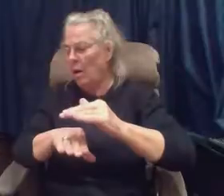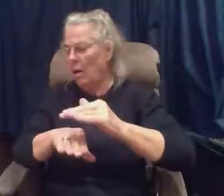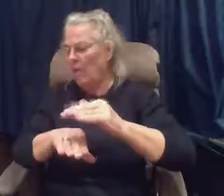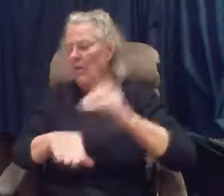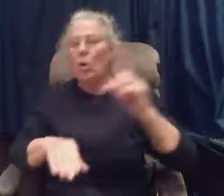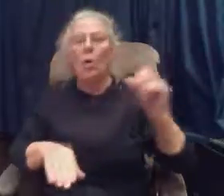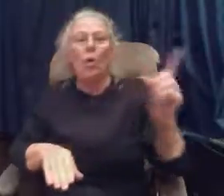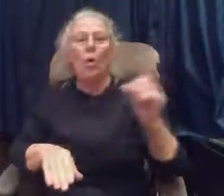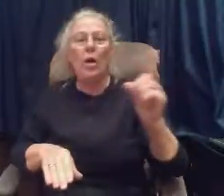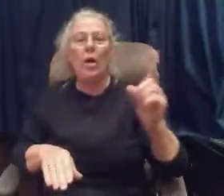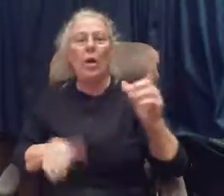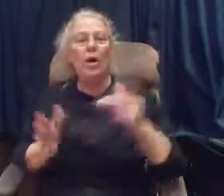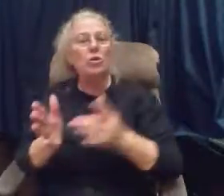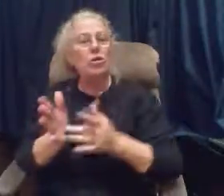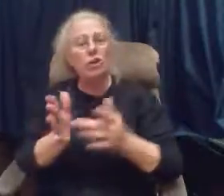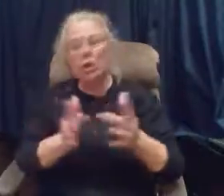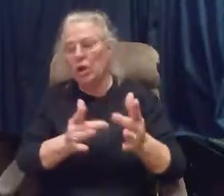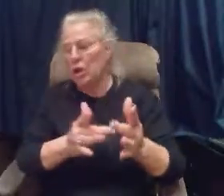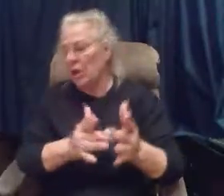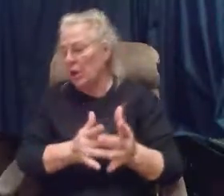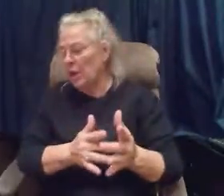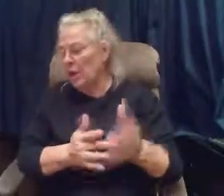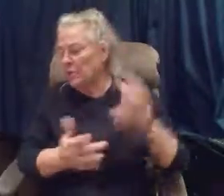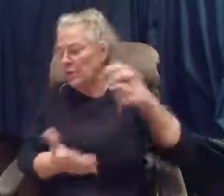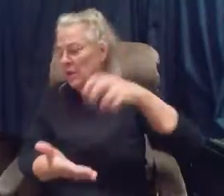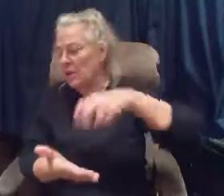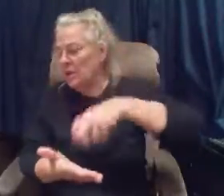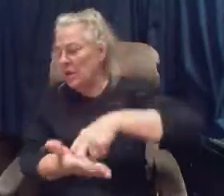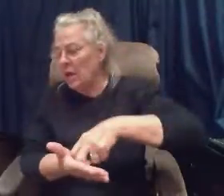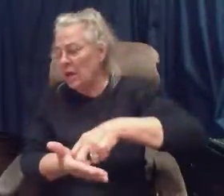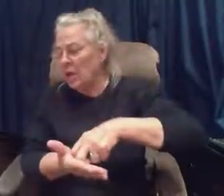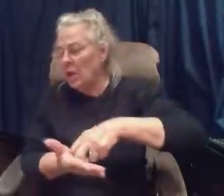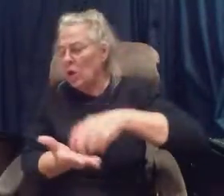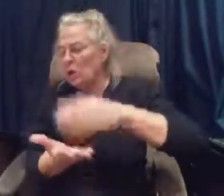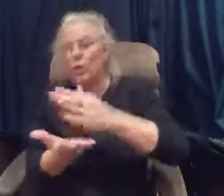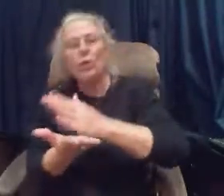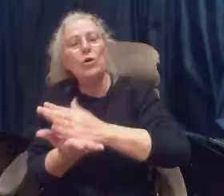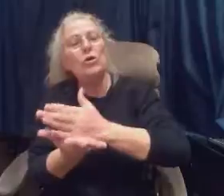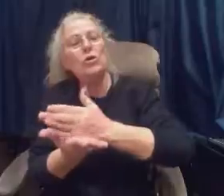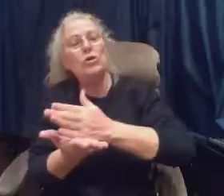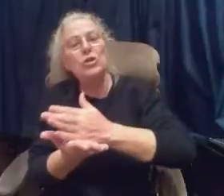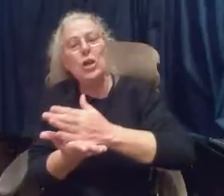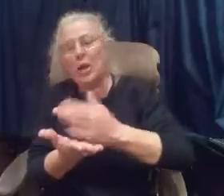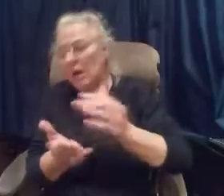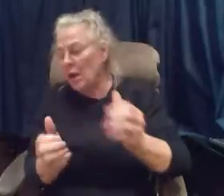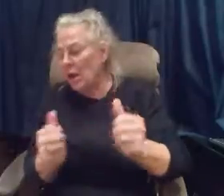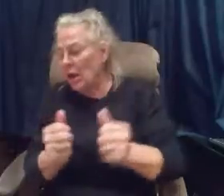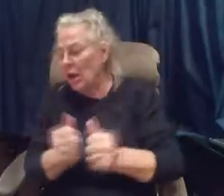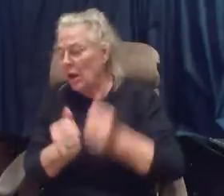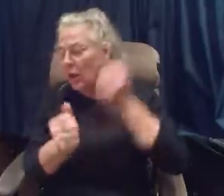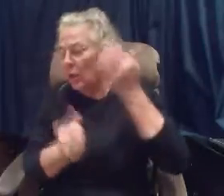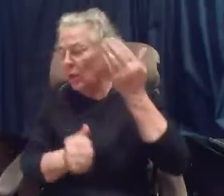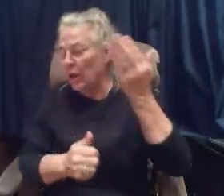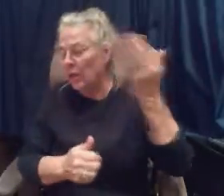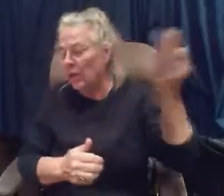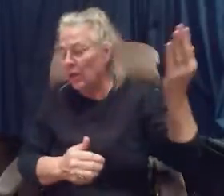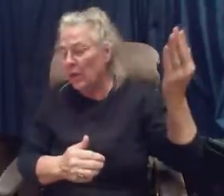above, where Jesus knelt to share with